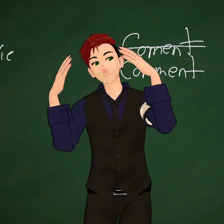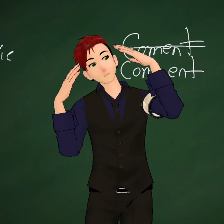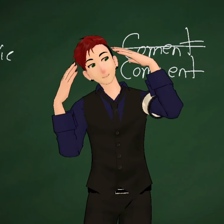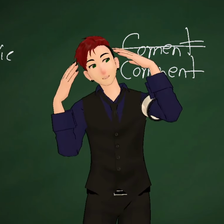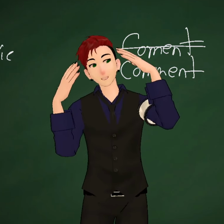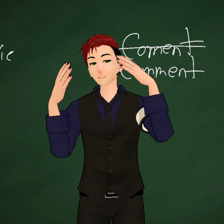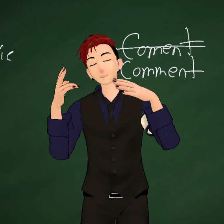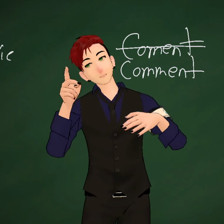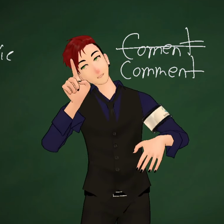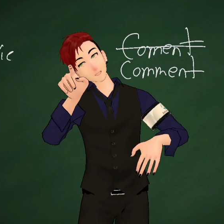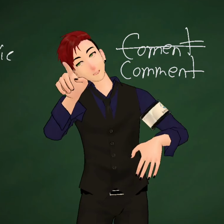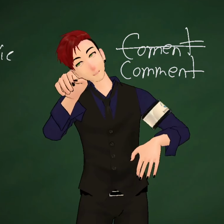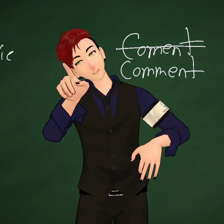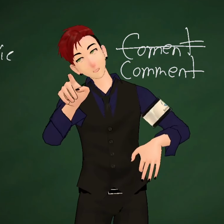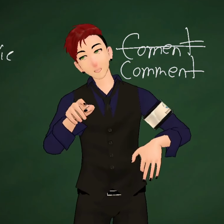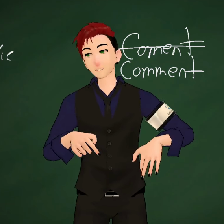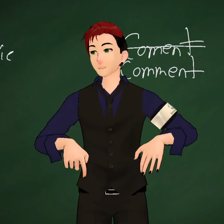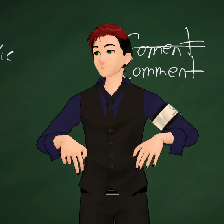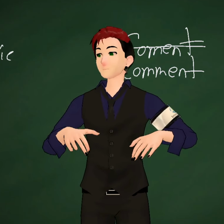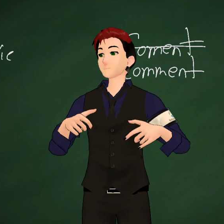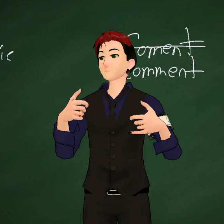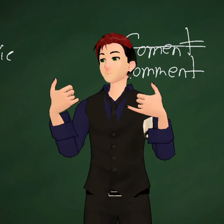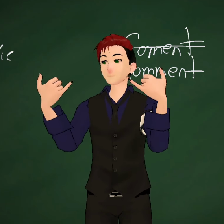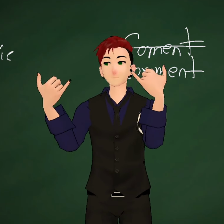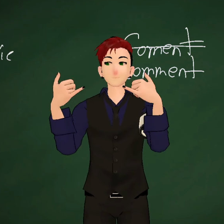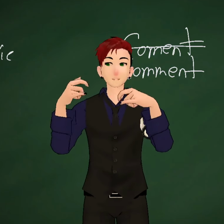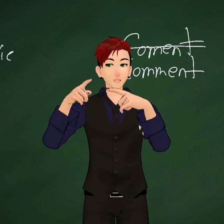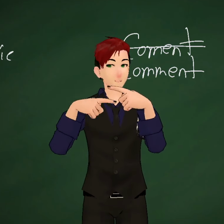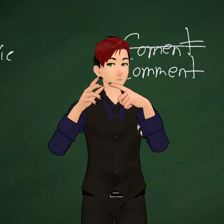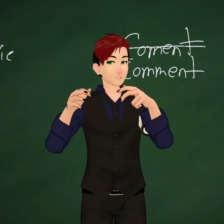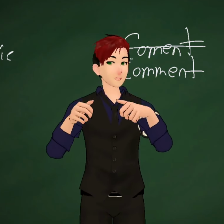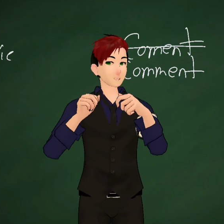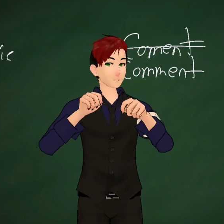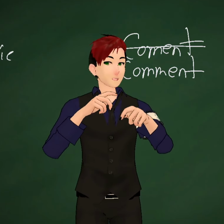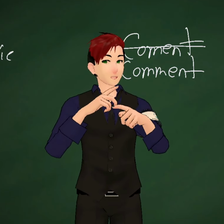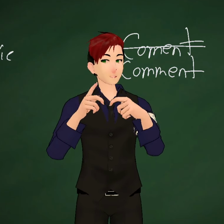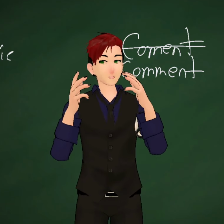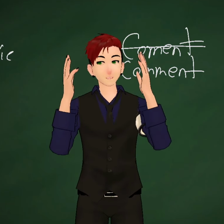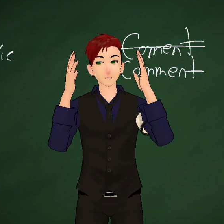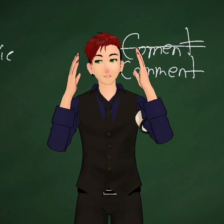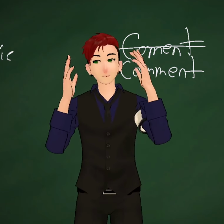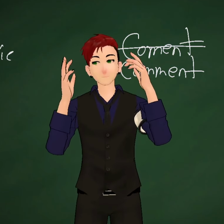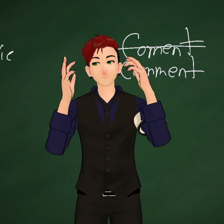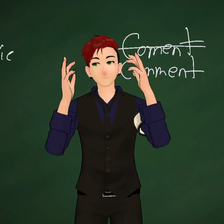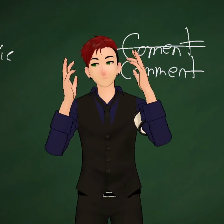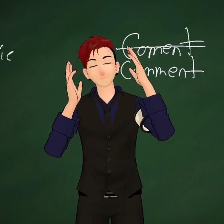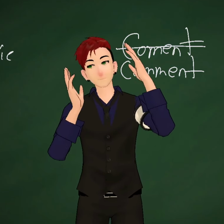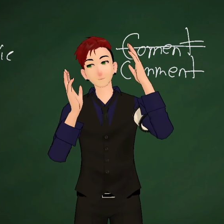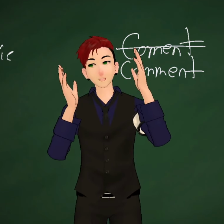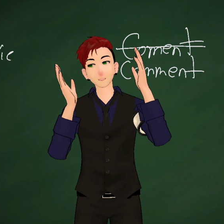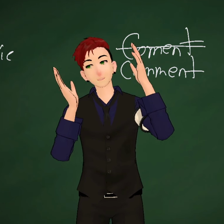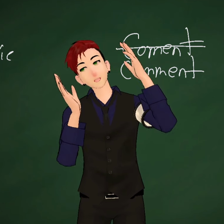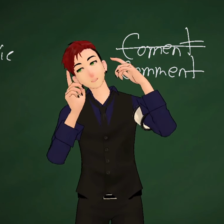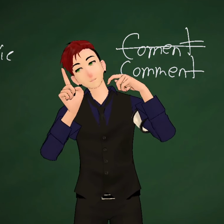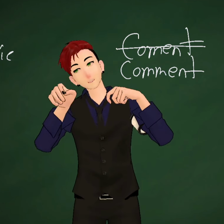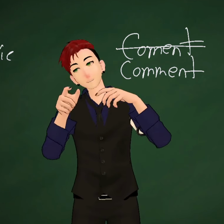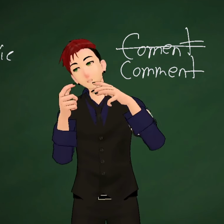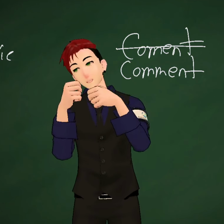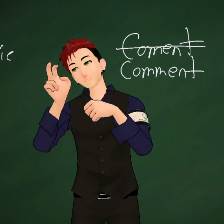We tilt our head. It means I'm asking you a question. Now, when I do that, can I really identify, am I asking you a question